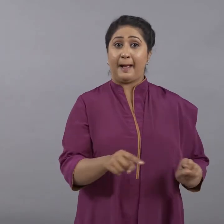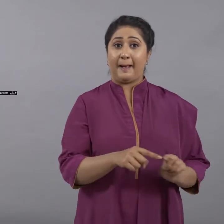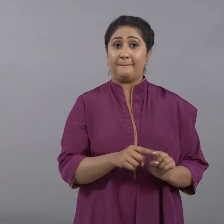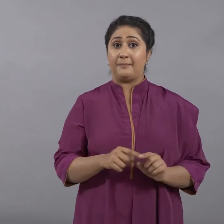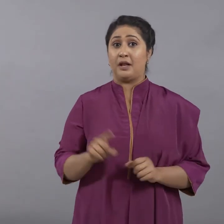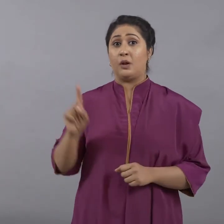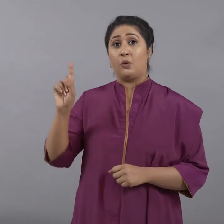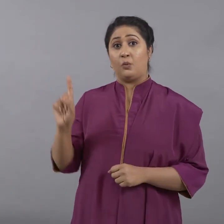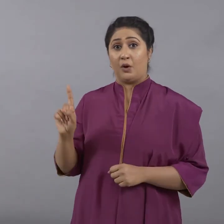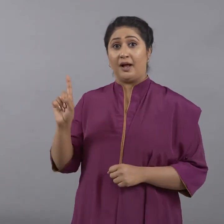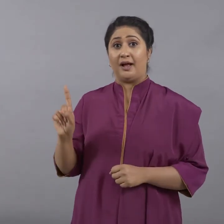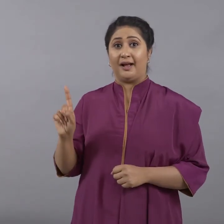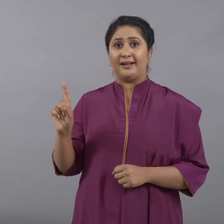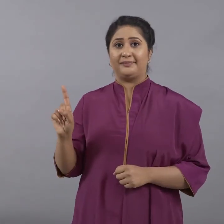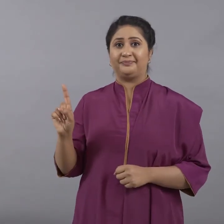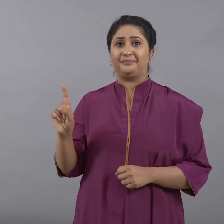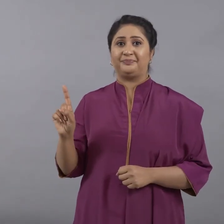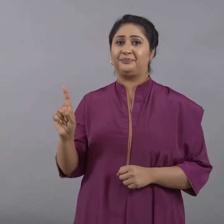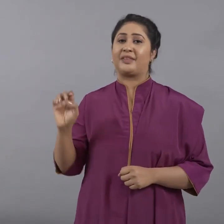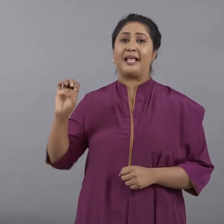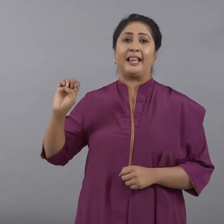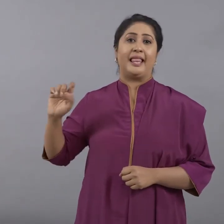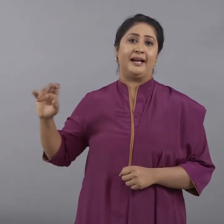Sample 1 Letters.